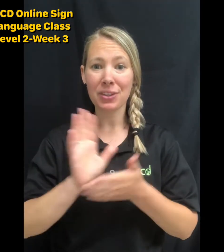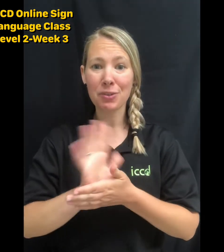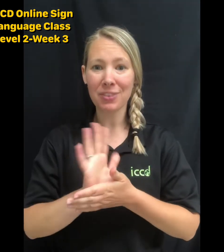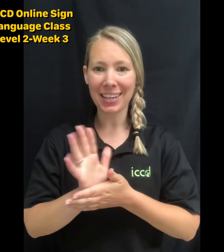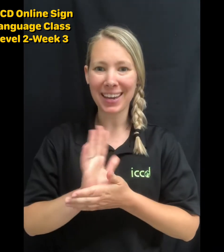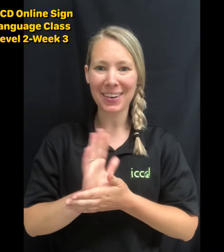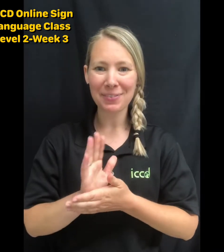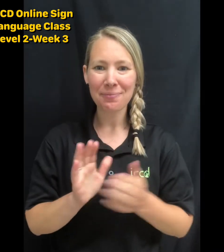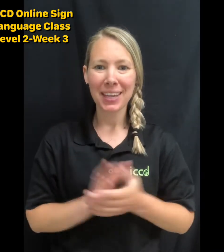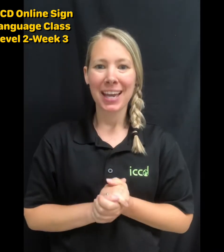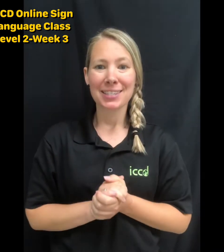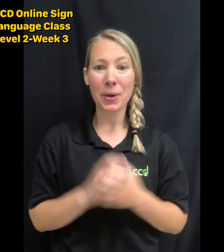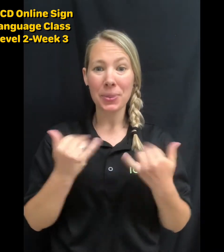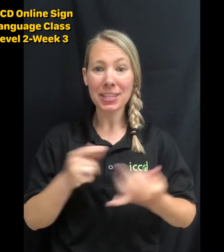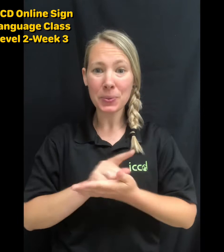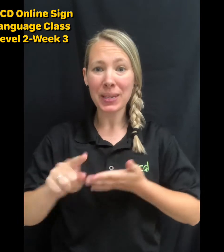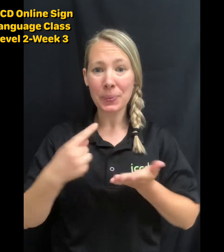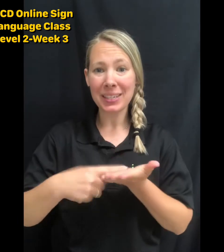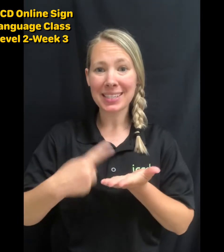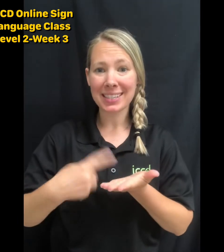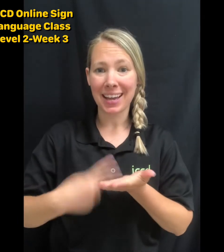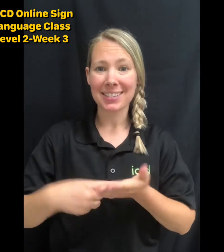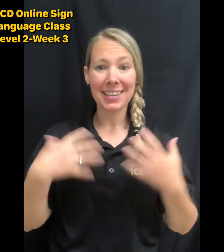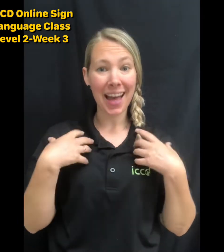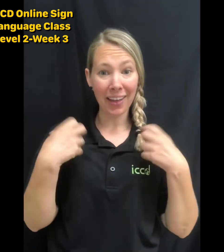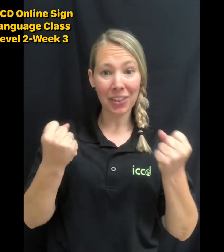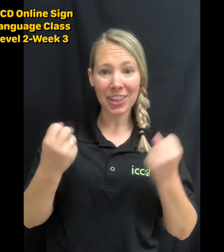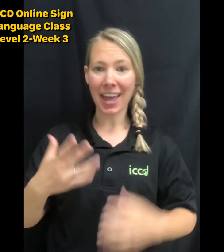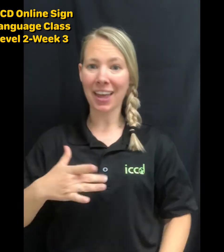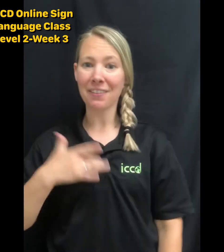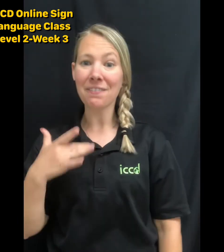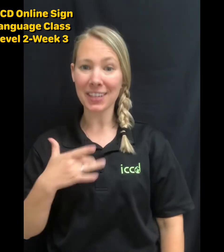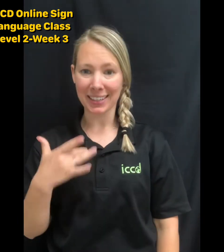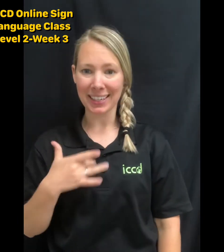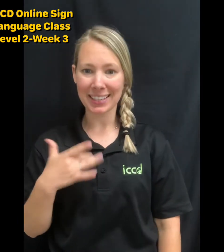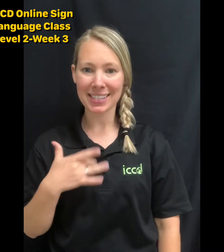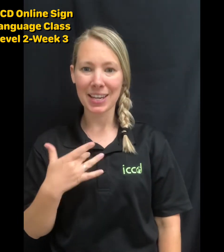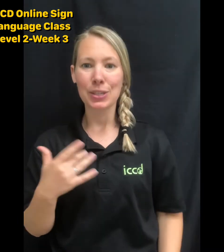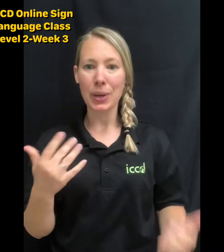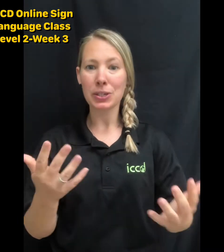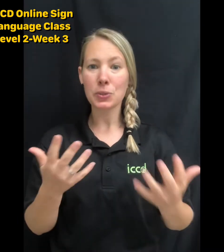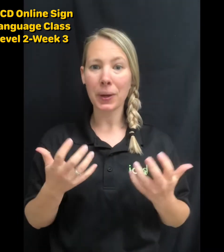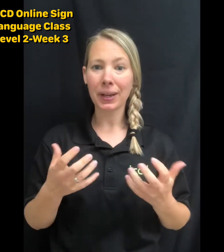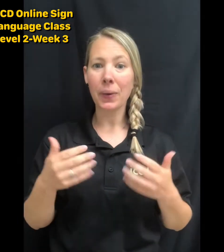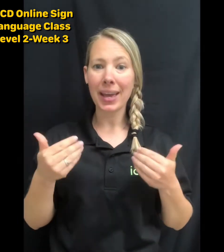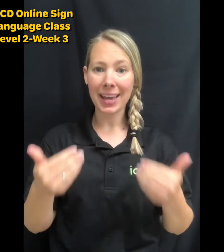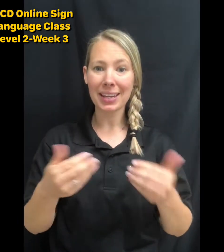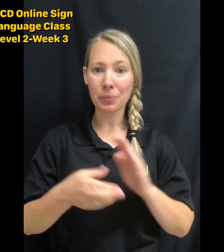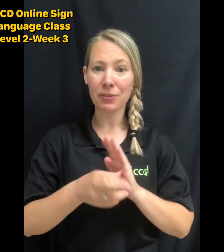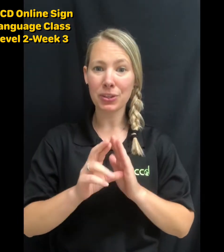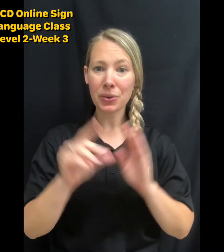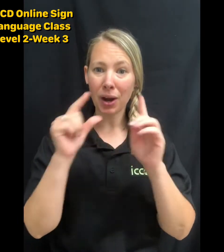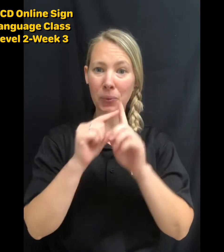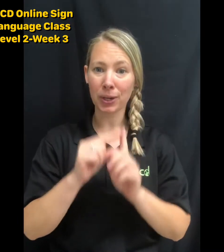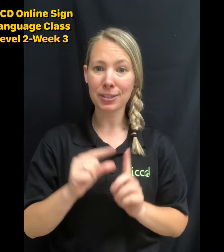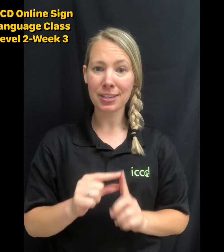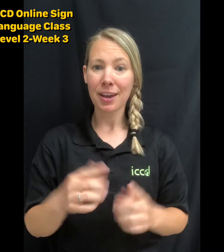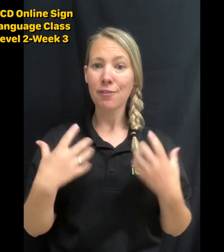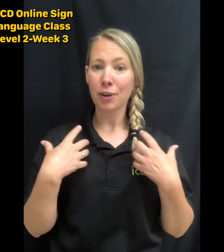video. So this week we discussed health and feelings. So I just want to go ahead and review our words for